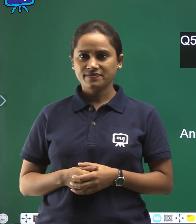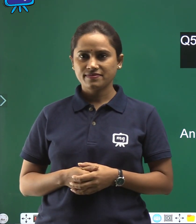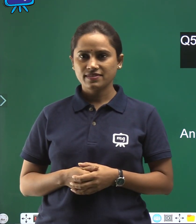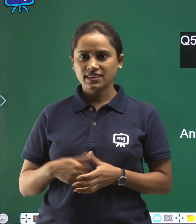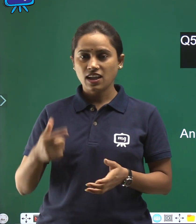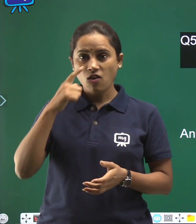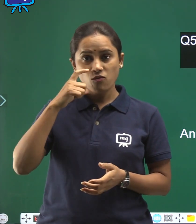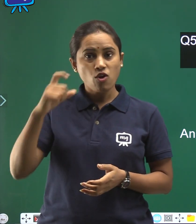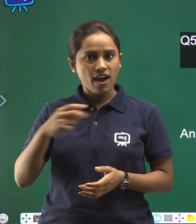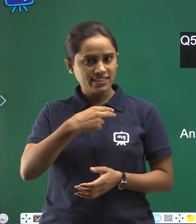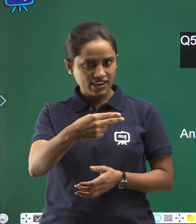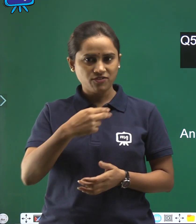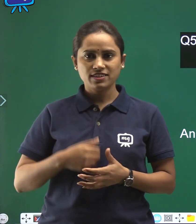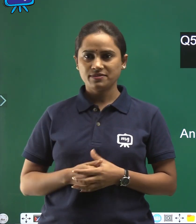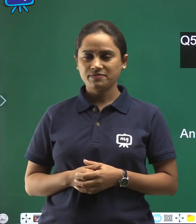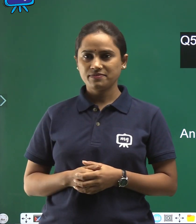for Aunt Jennifer